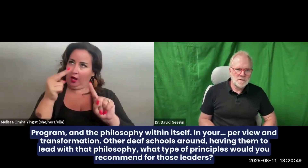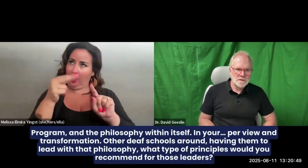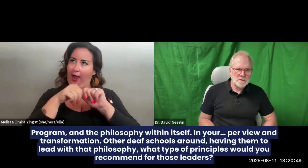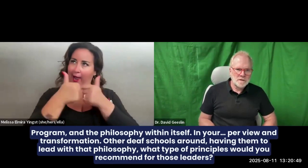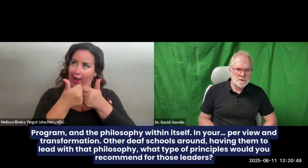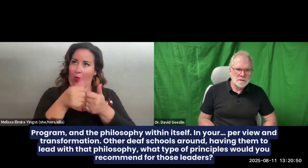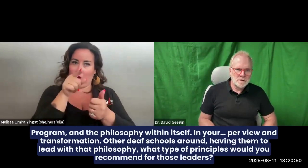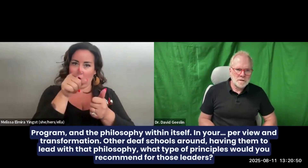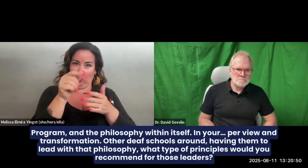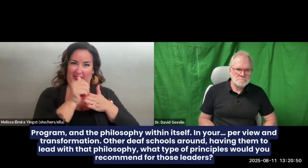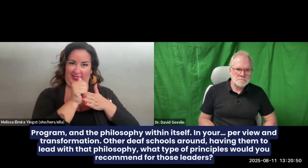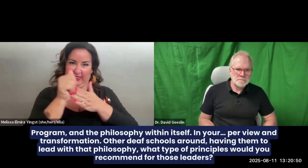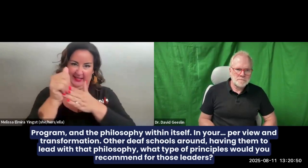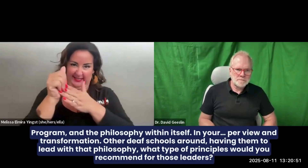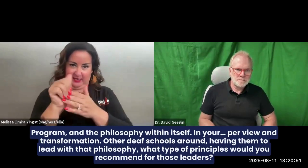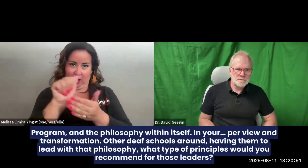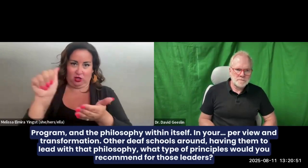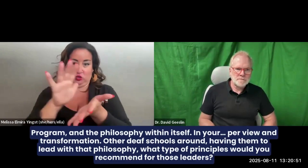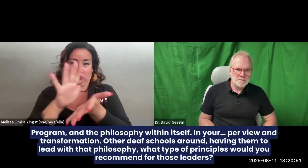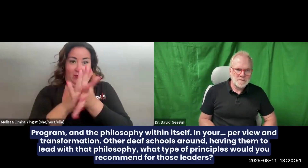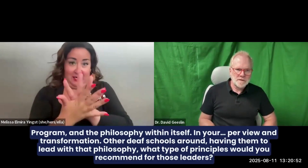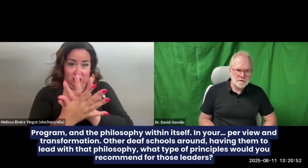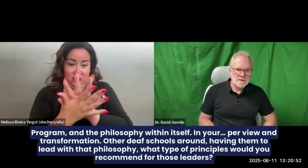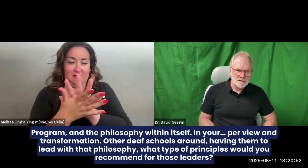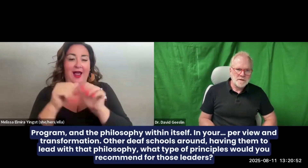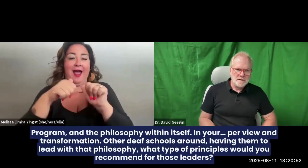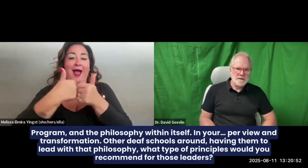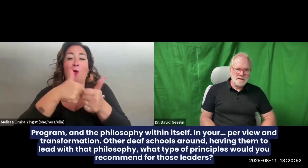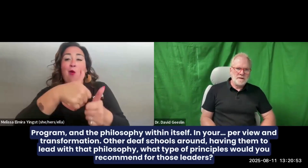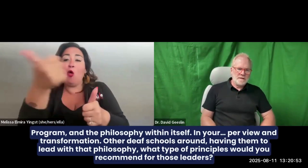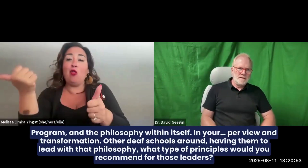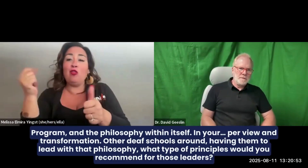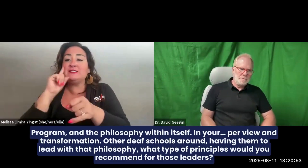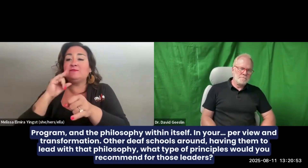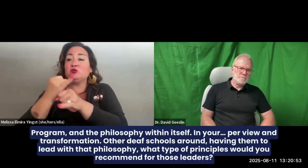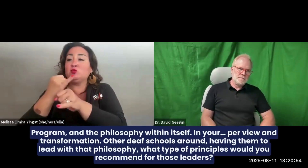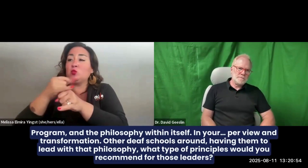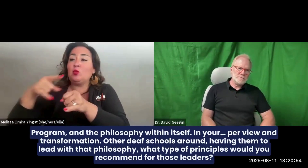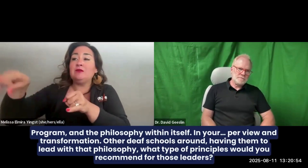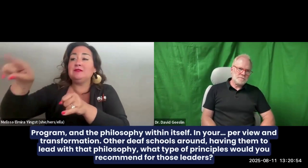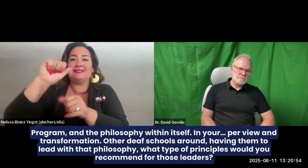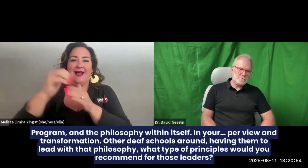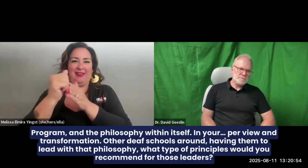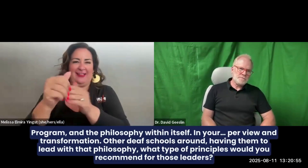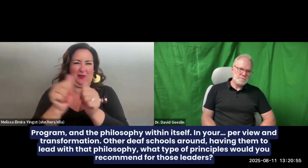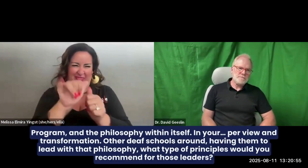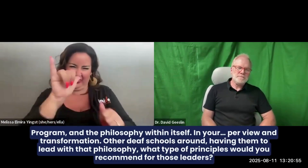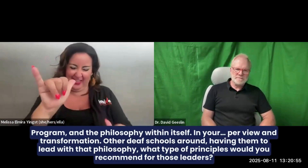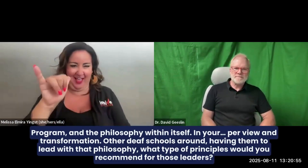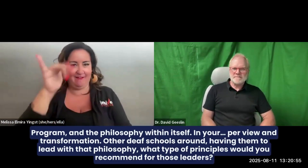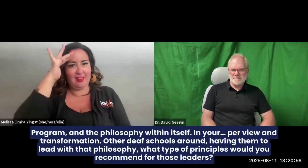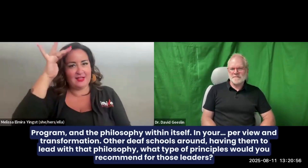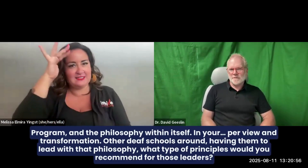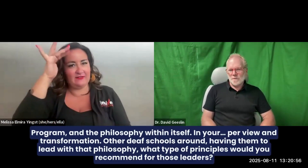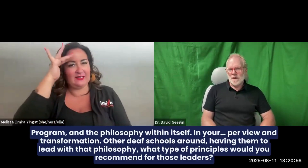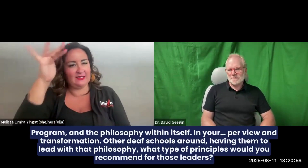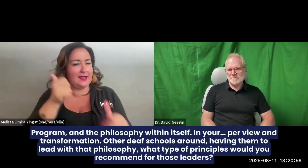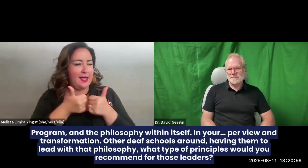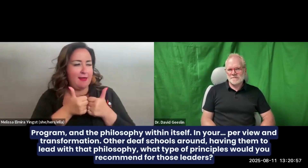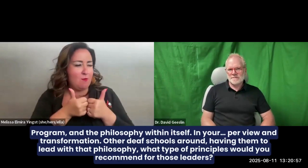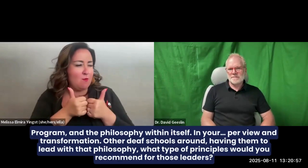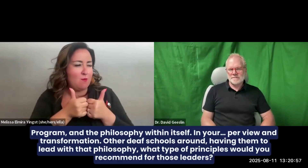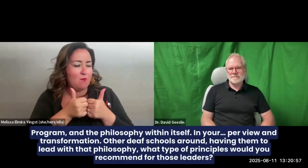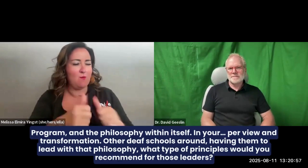and the philosophy within itself, in your purview and transformation of the deaf schools